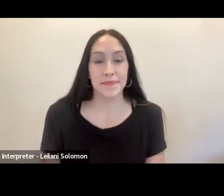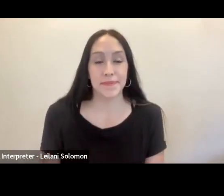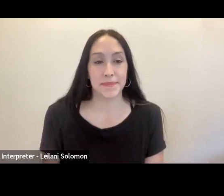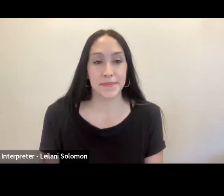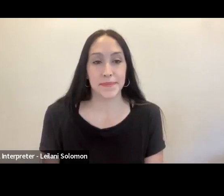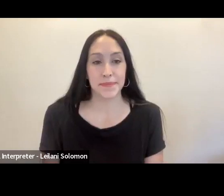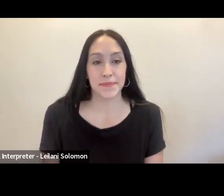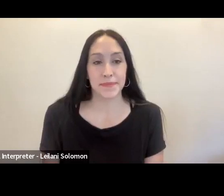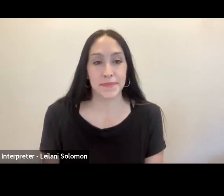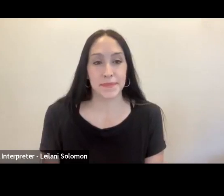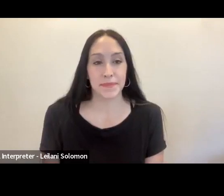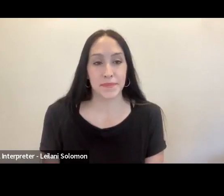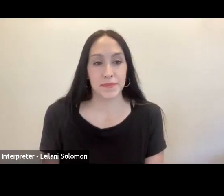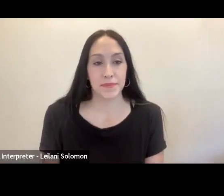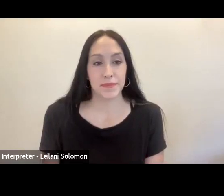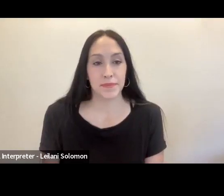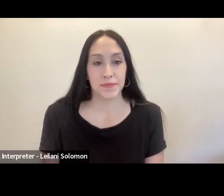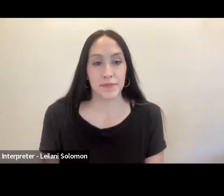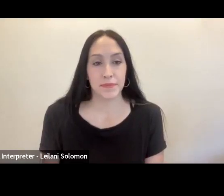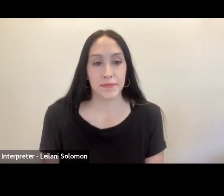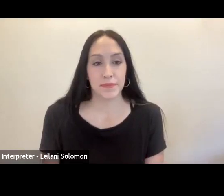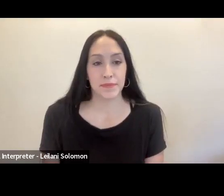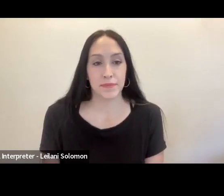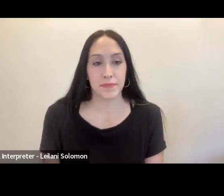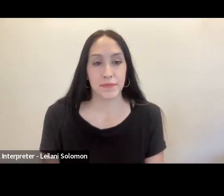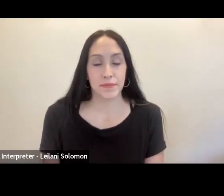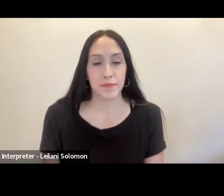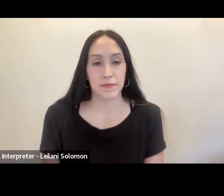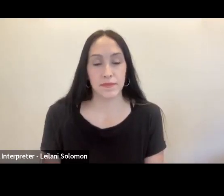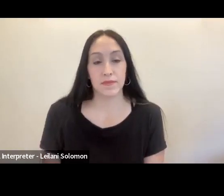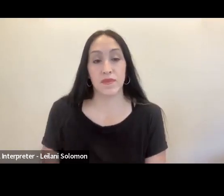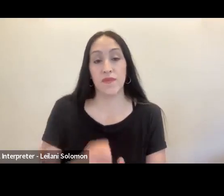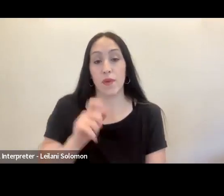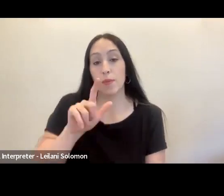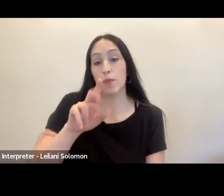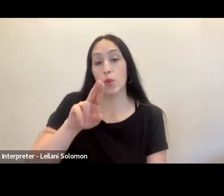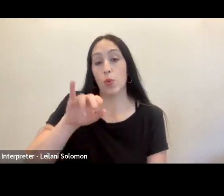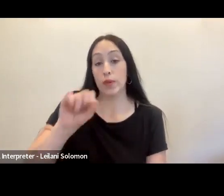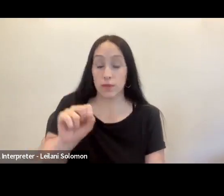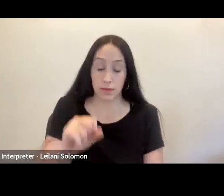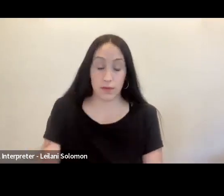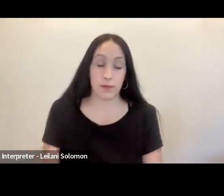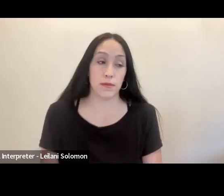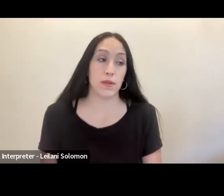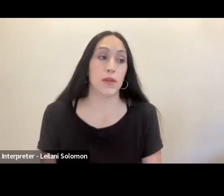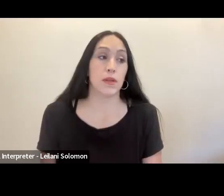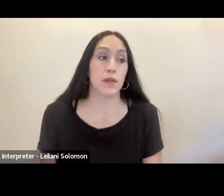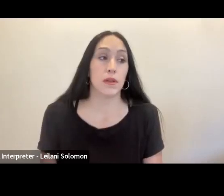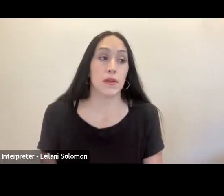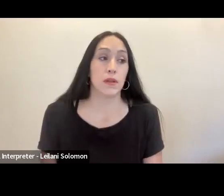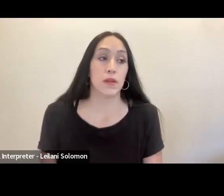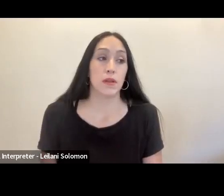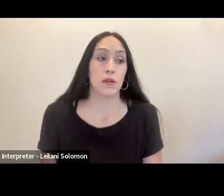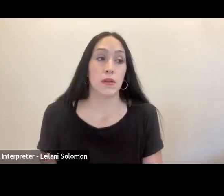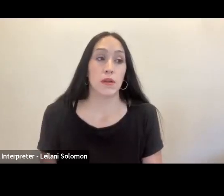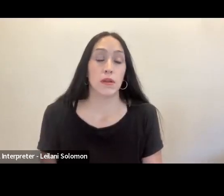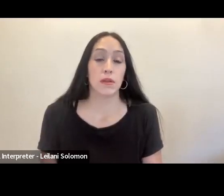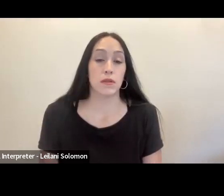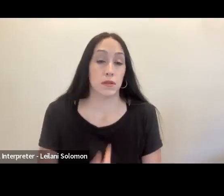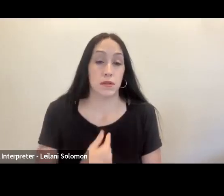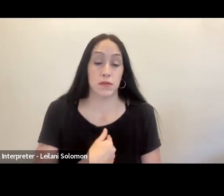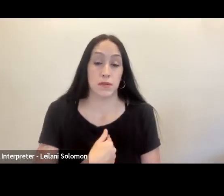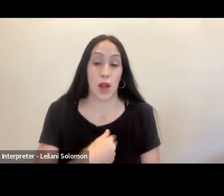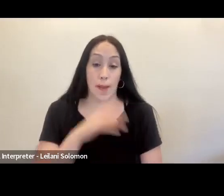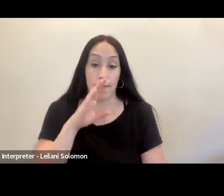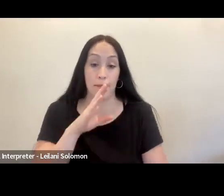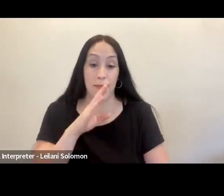Okay, good question. This is from Luis. In my son's guardian parent, should I put my name or my son's name on